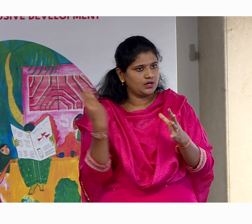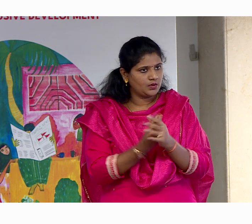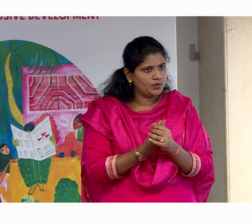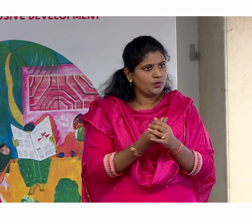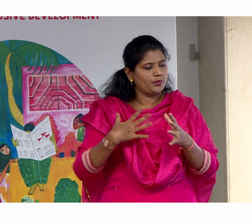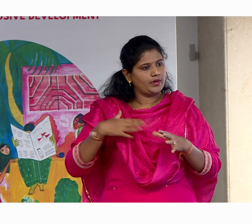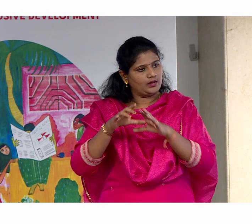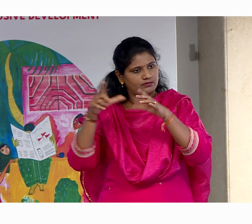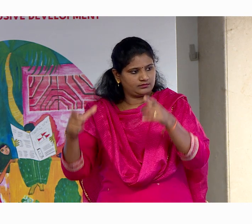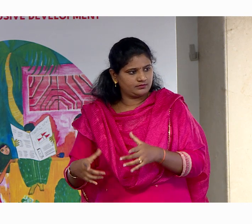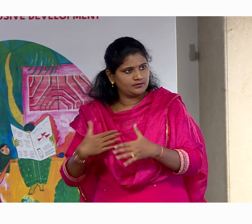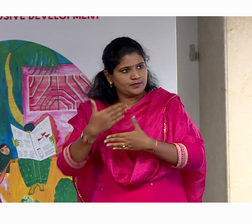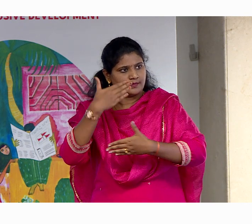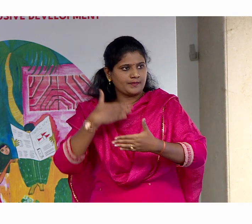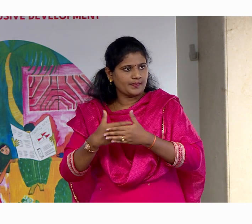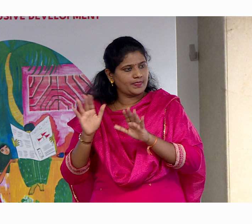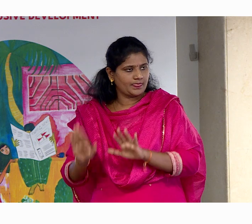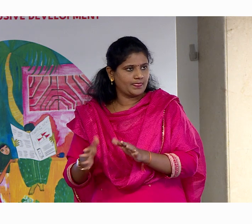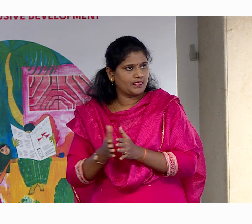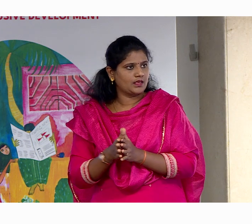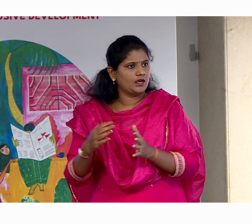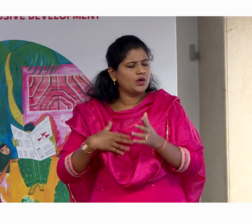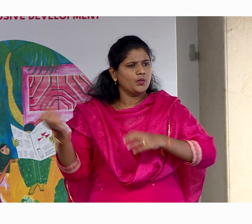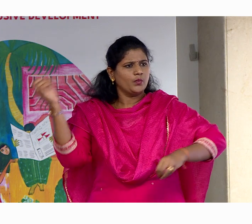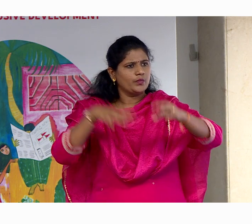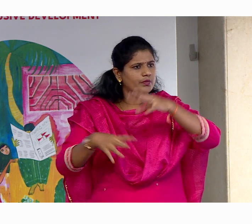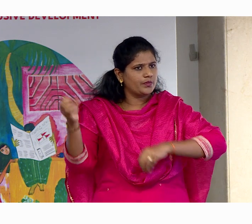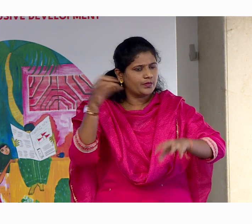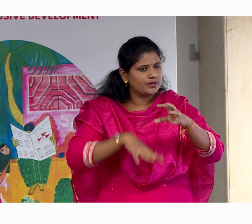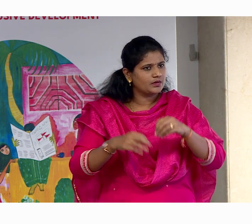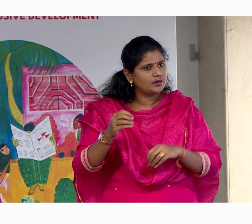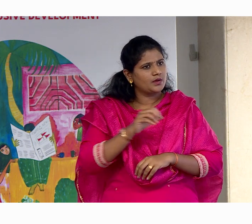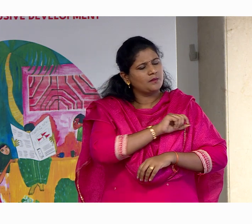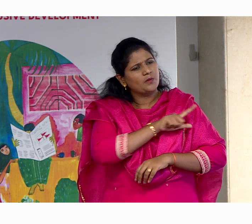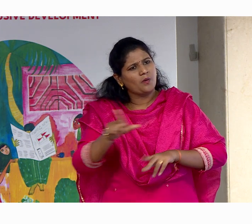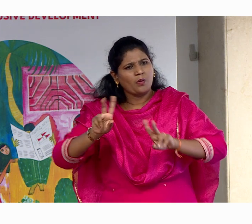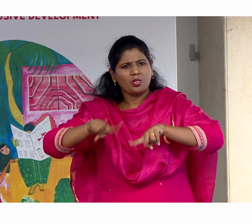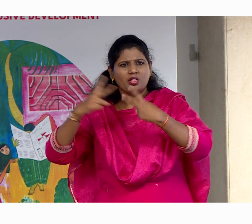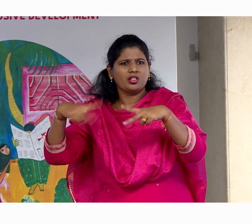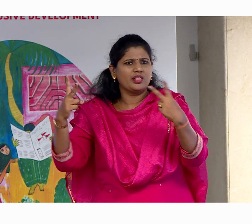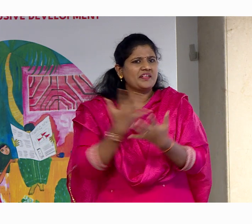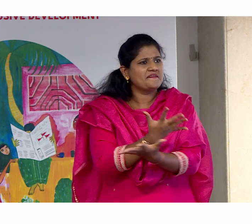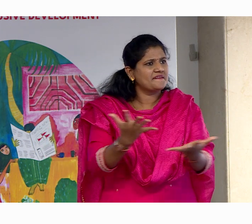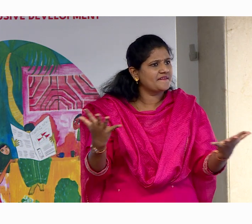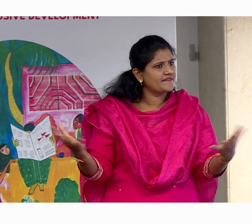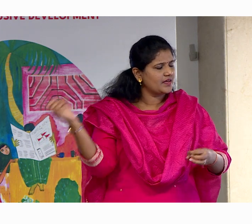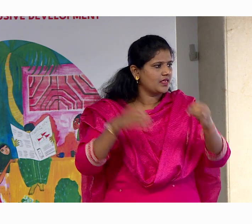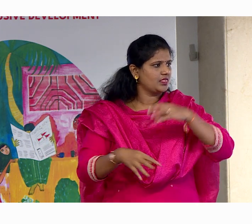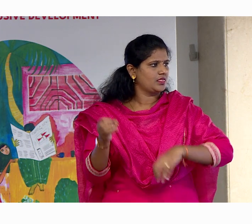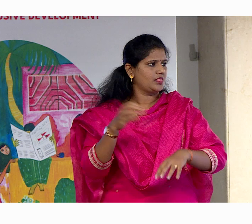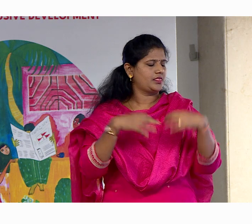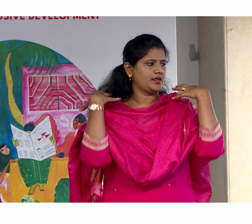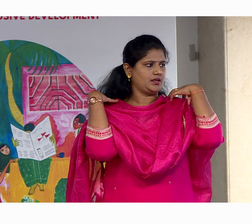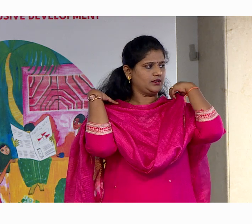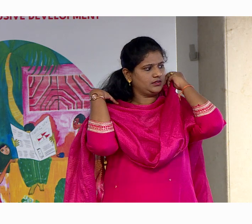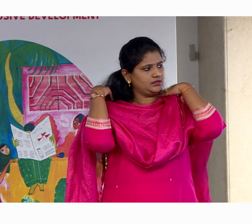a compost heap in our garden into which we put all sorts of different items. Imagine